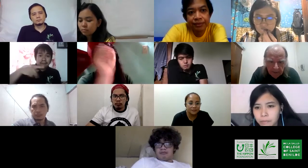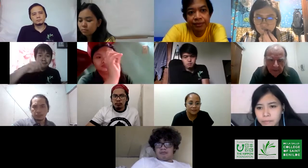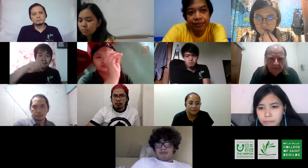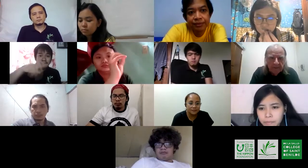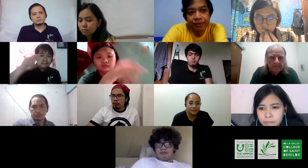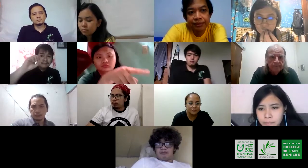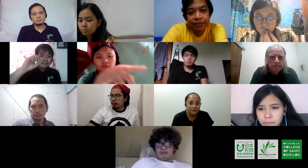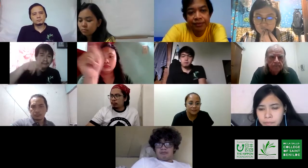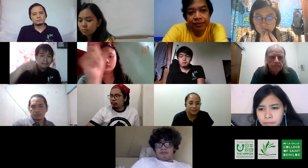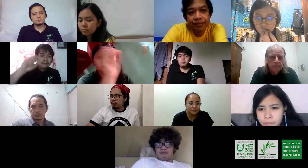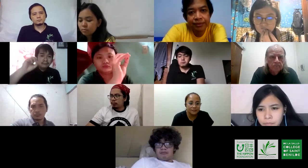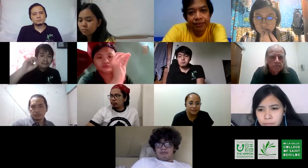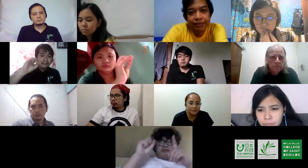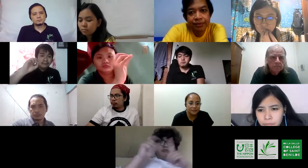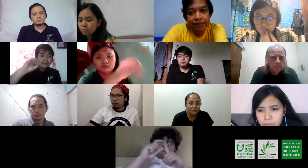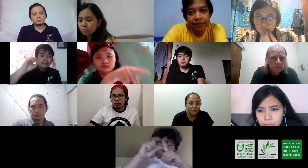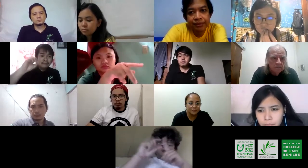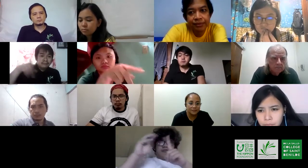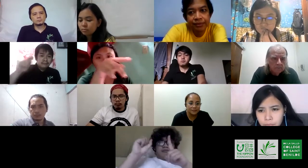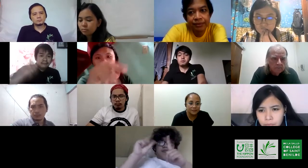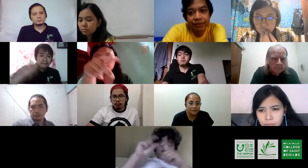Let me see here.